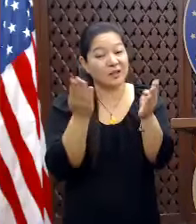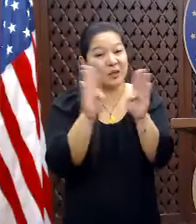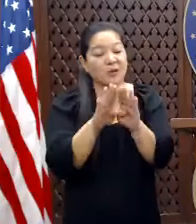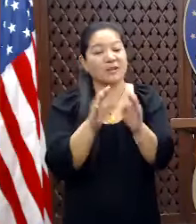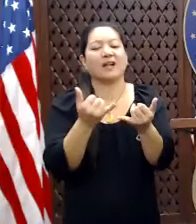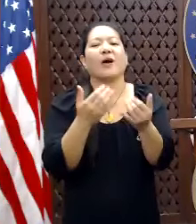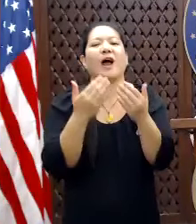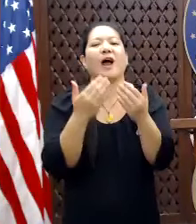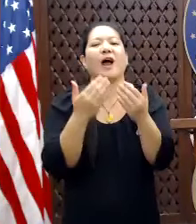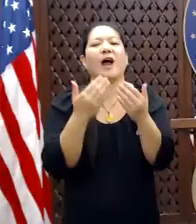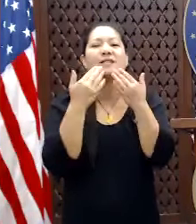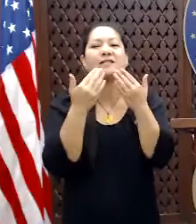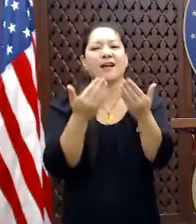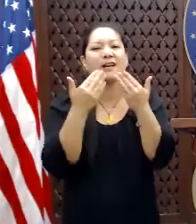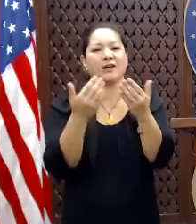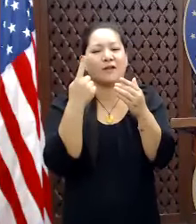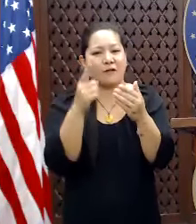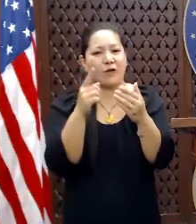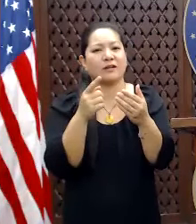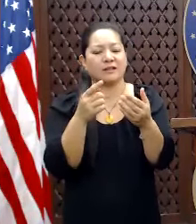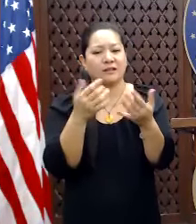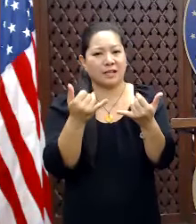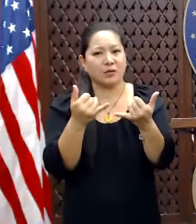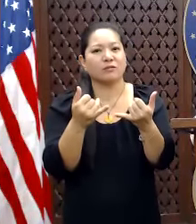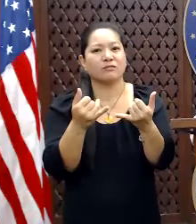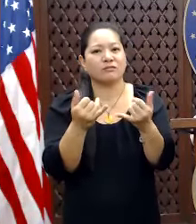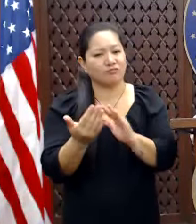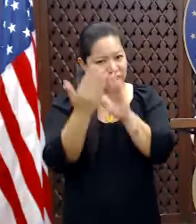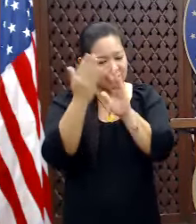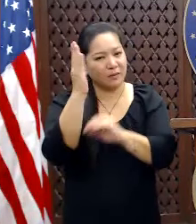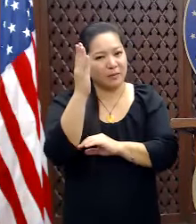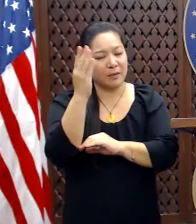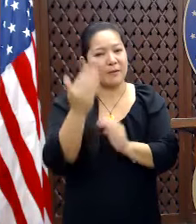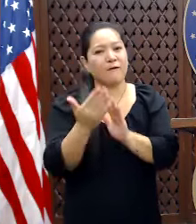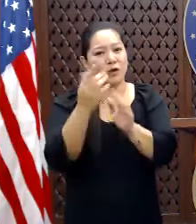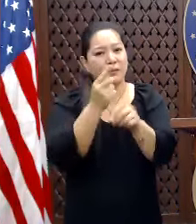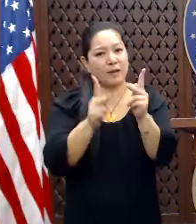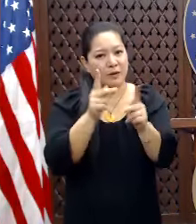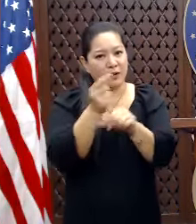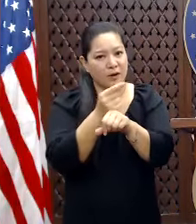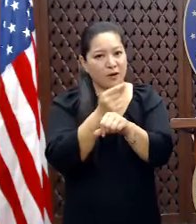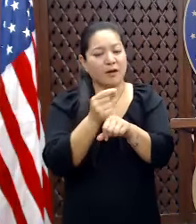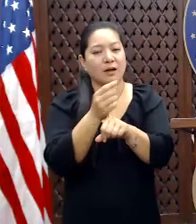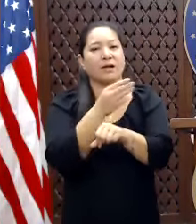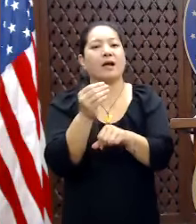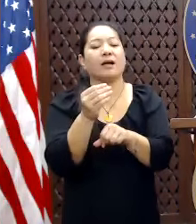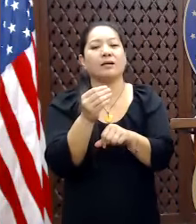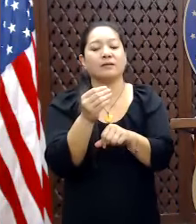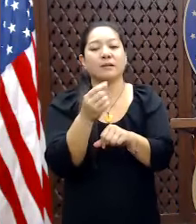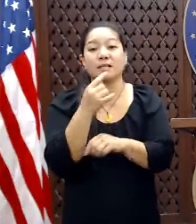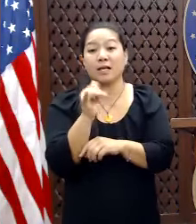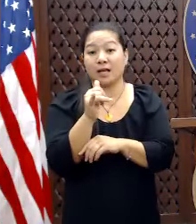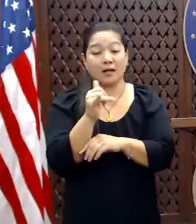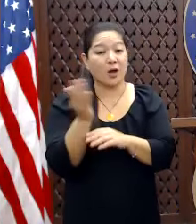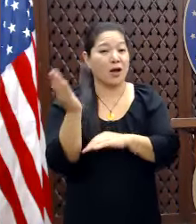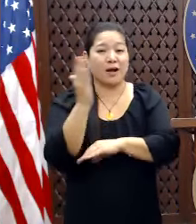want to say thank you again for this opportunity to speak before you. And I just want to say that, as I have been saying all